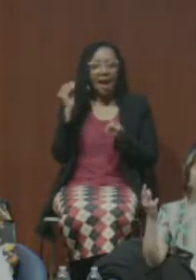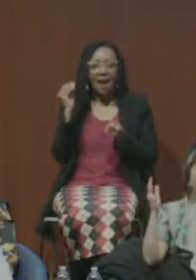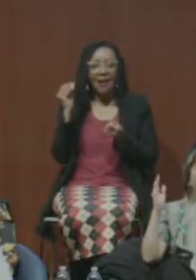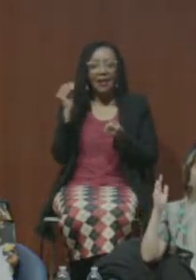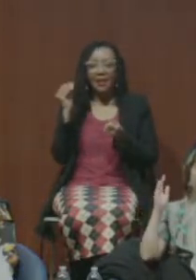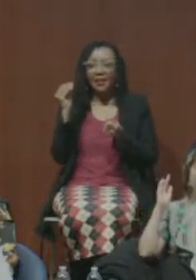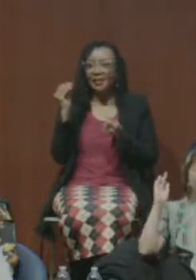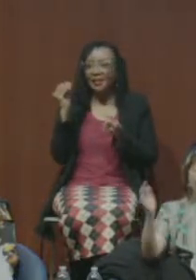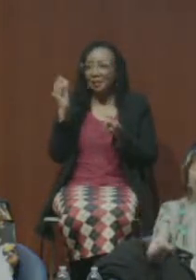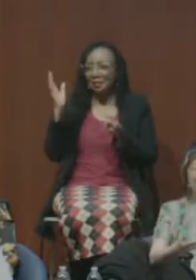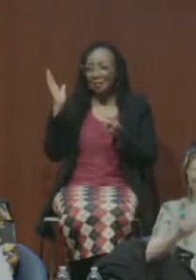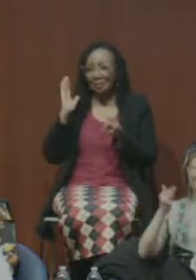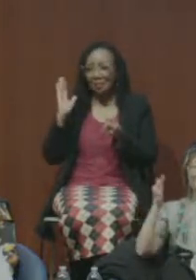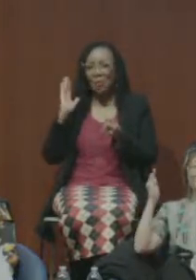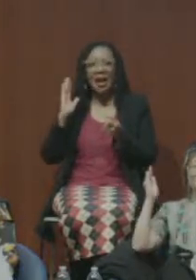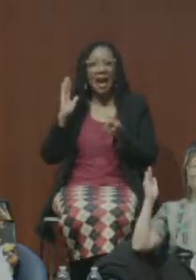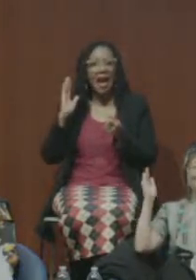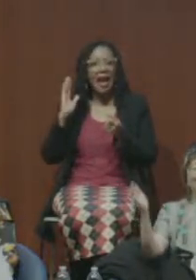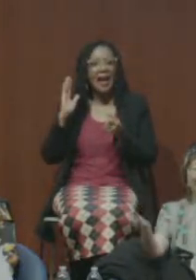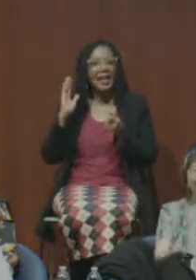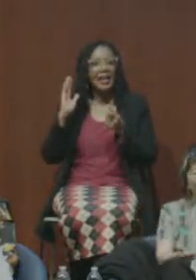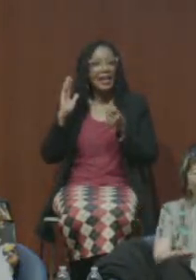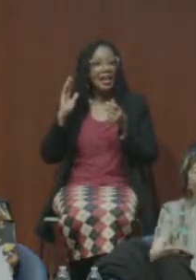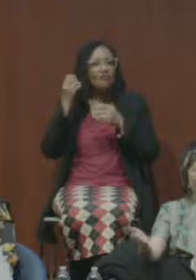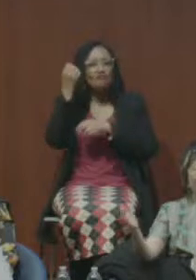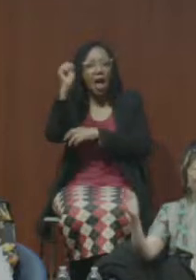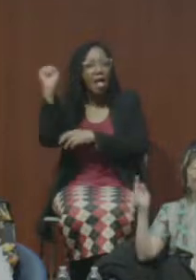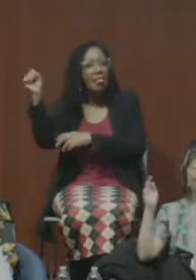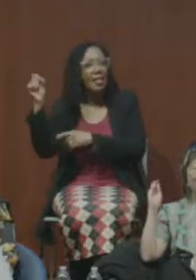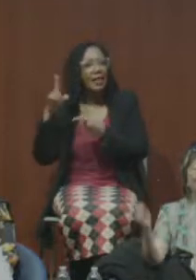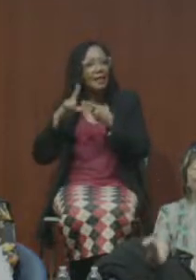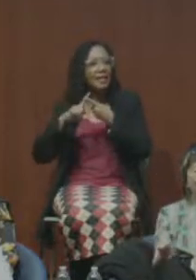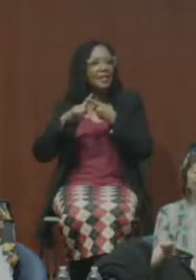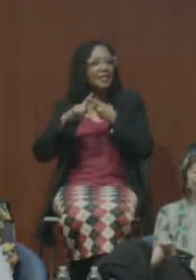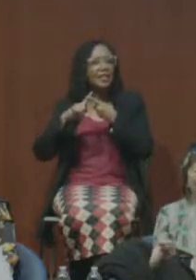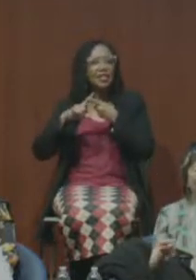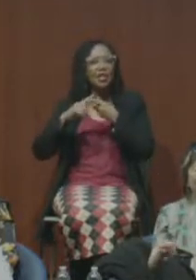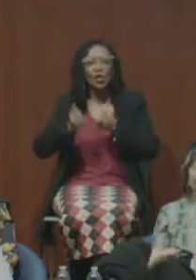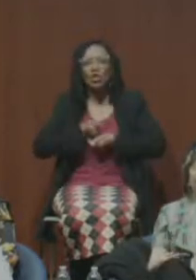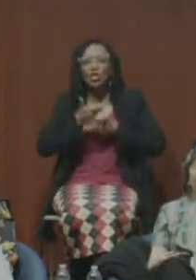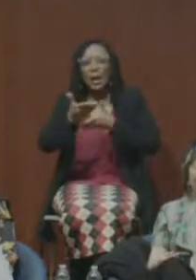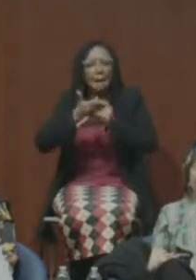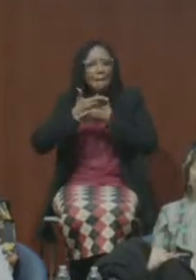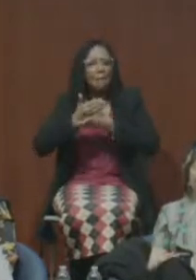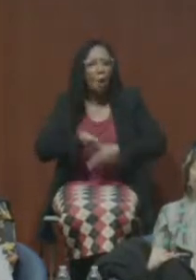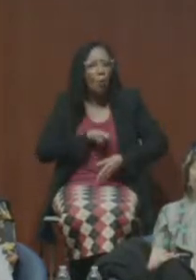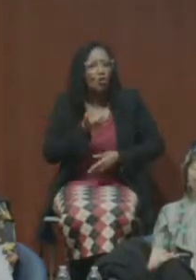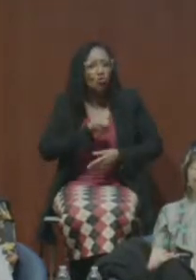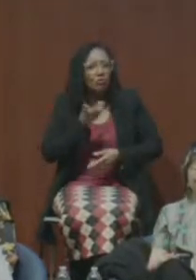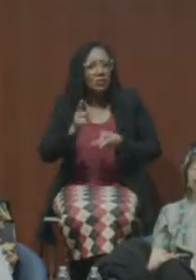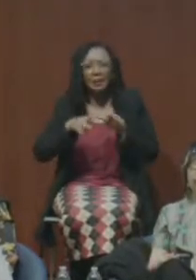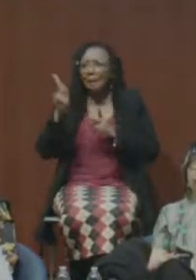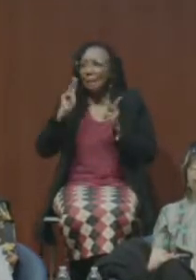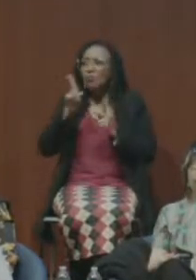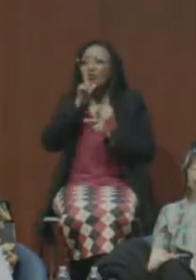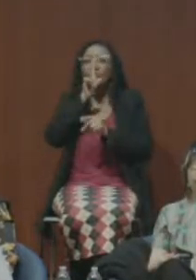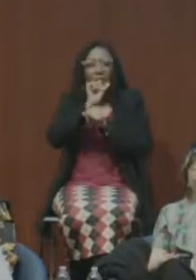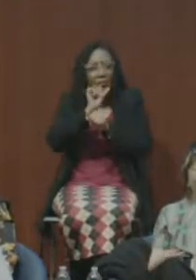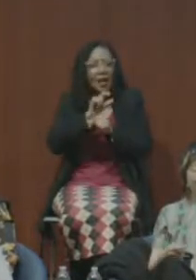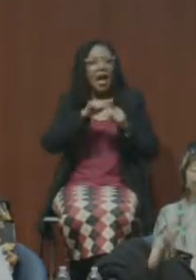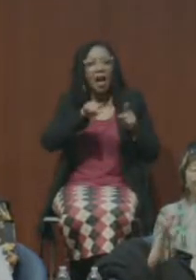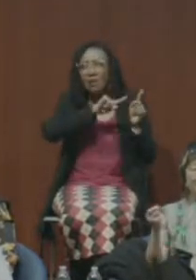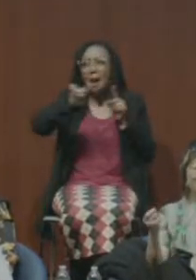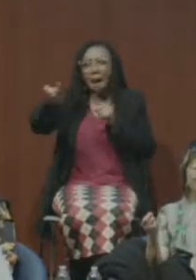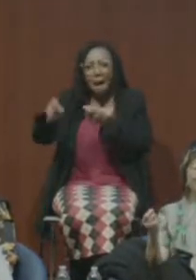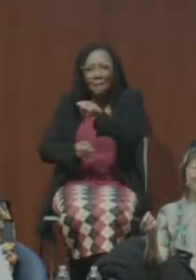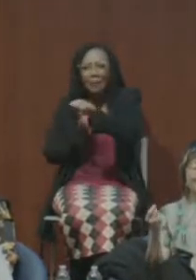had teach-ins, we've had rallies, we've shared poetry. People have really come